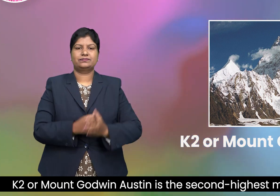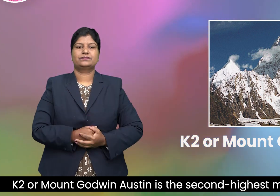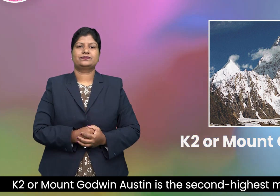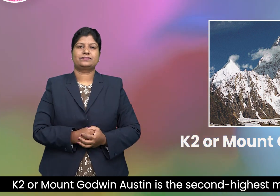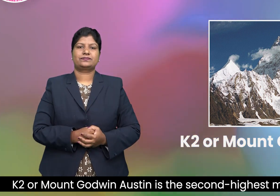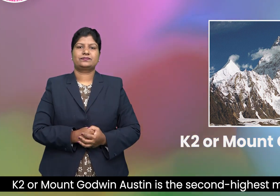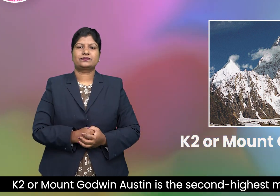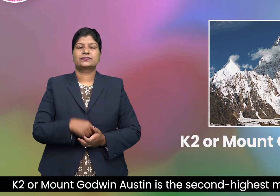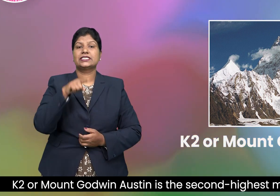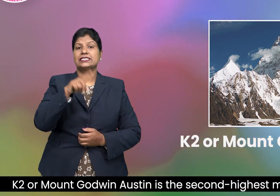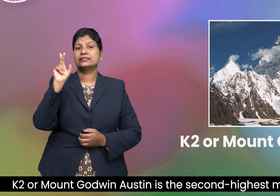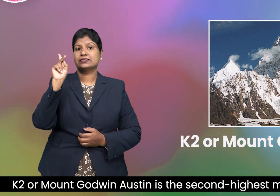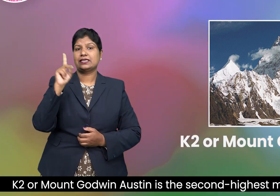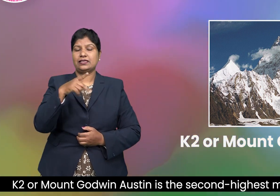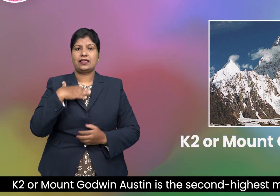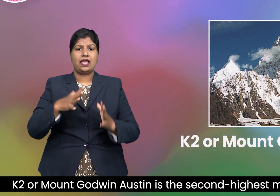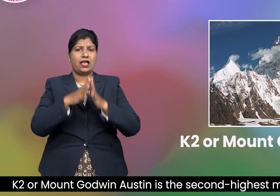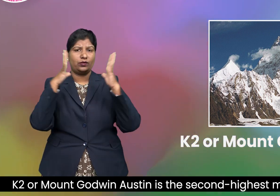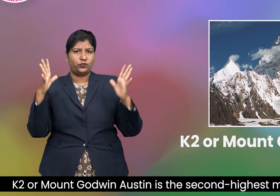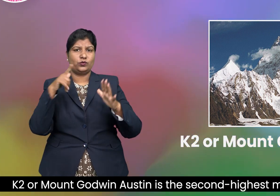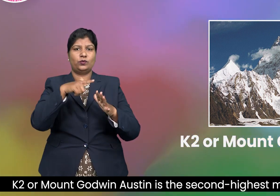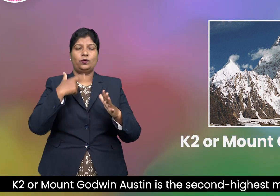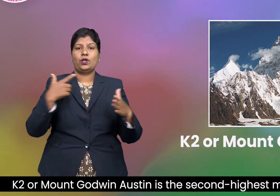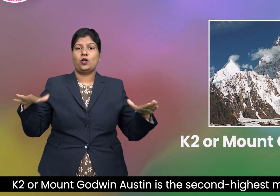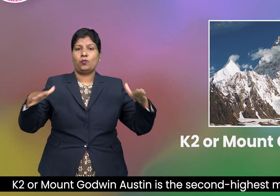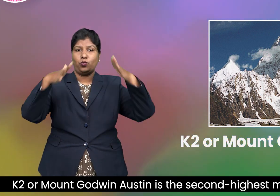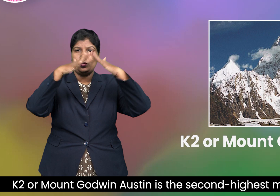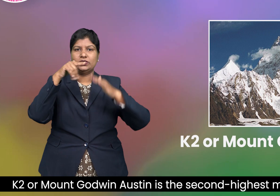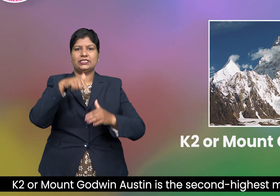is the second highest mountain in the world